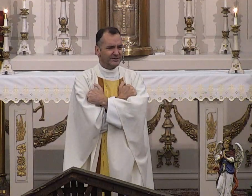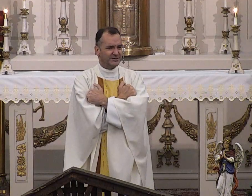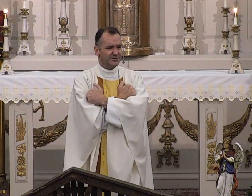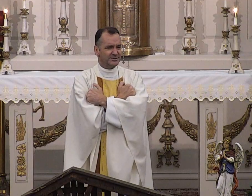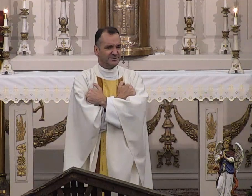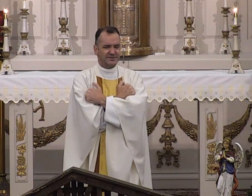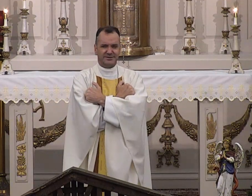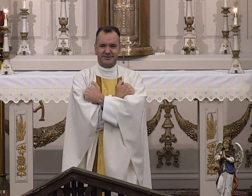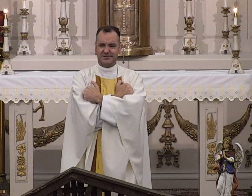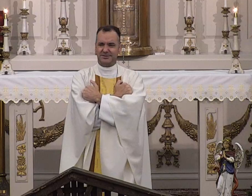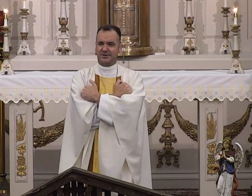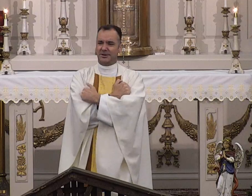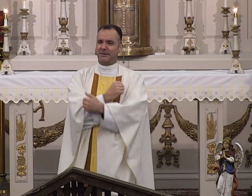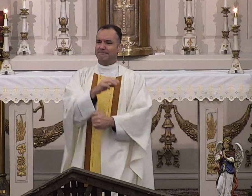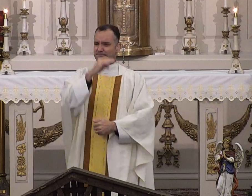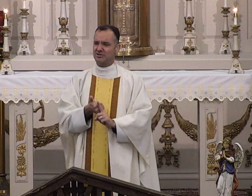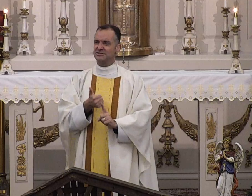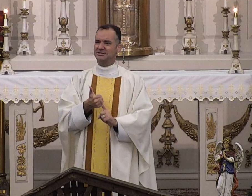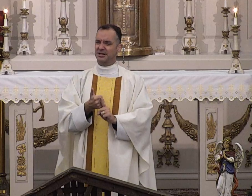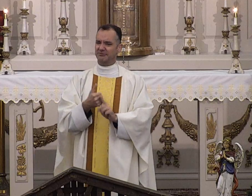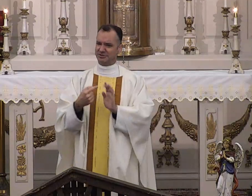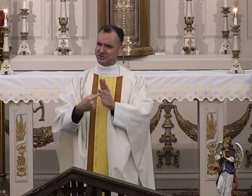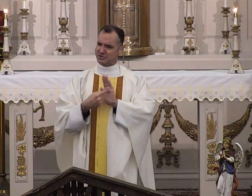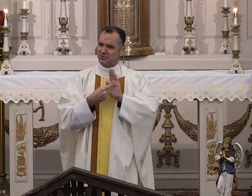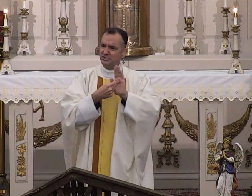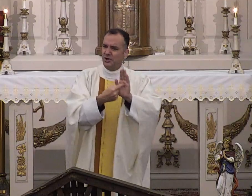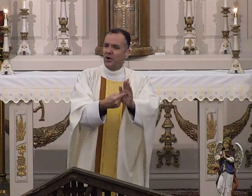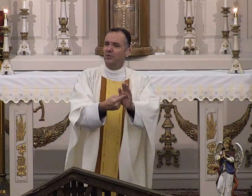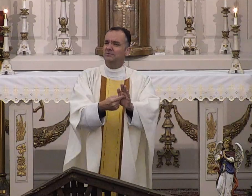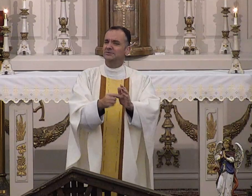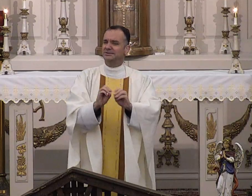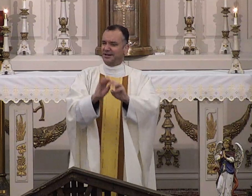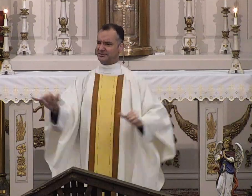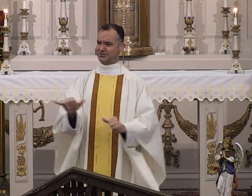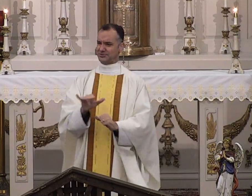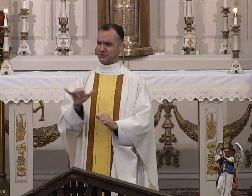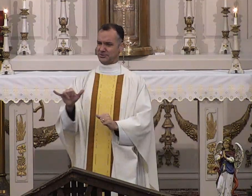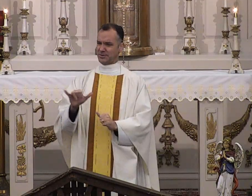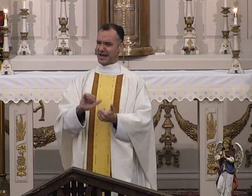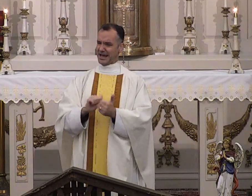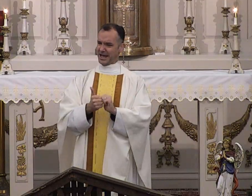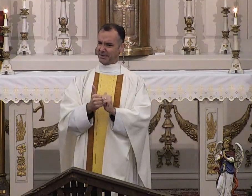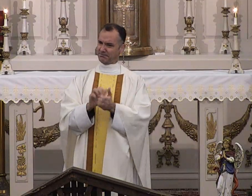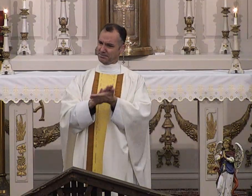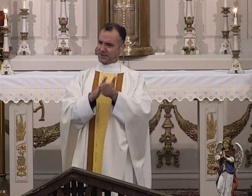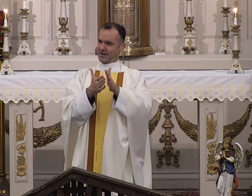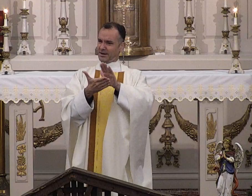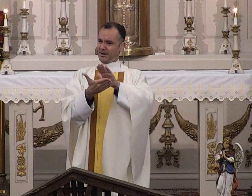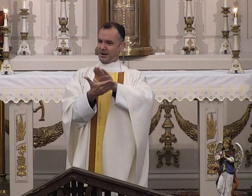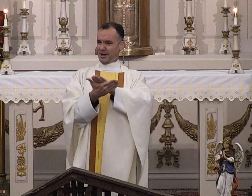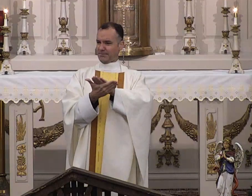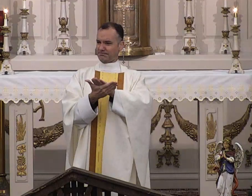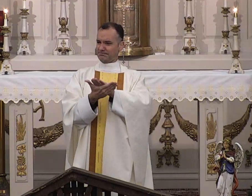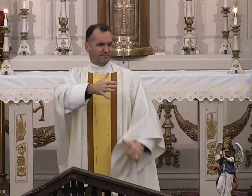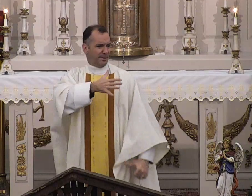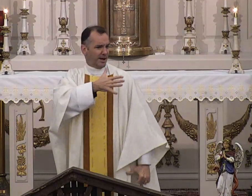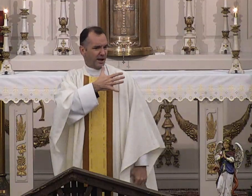shows us what it means to love, and Mary is the light as